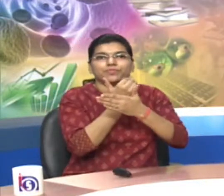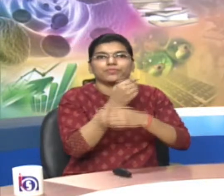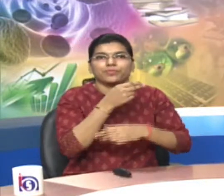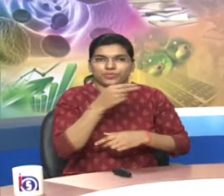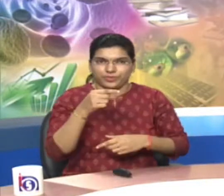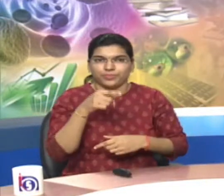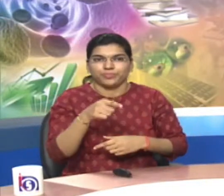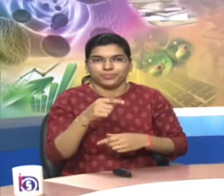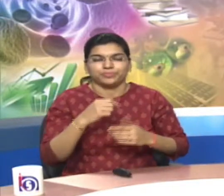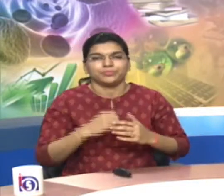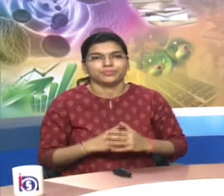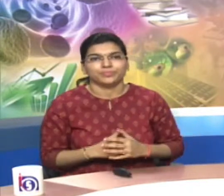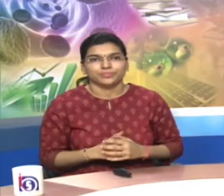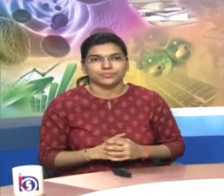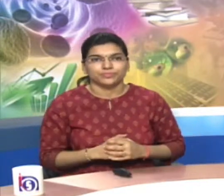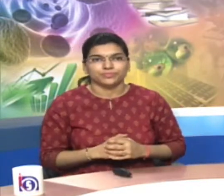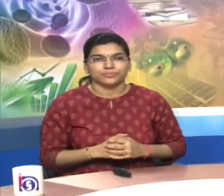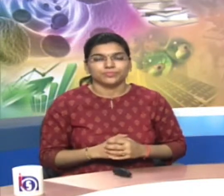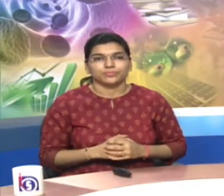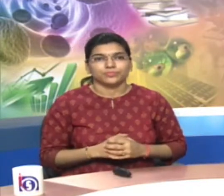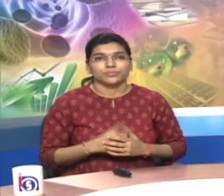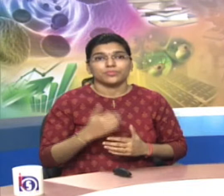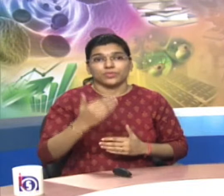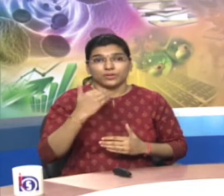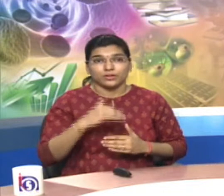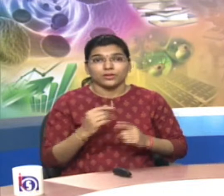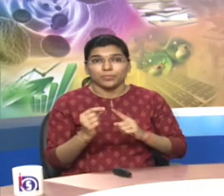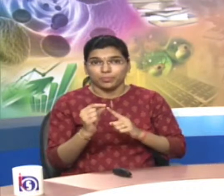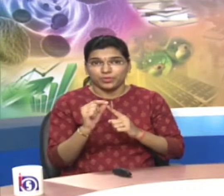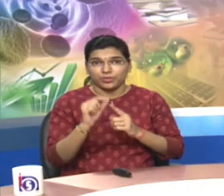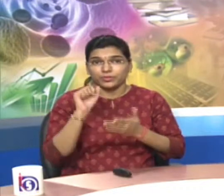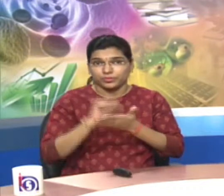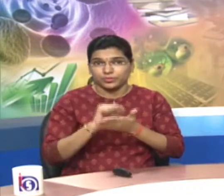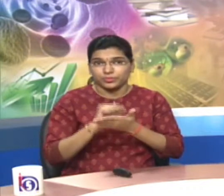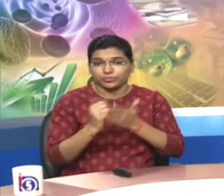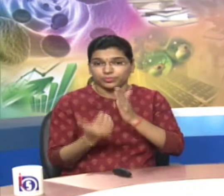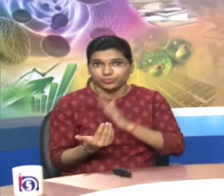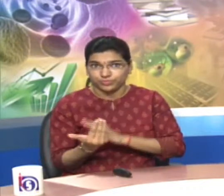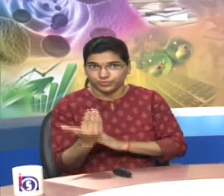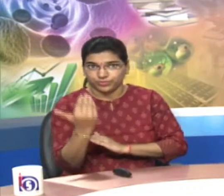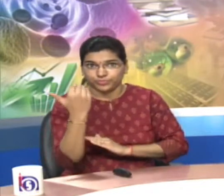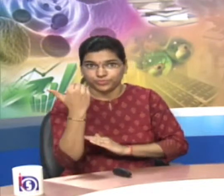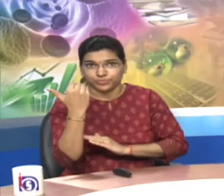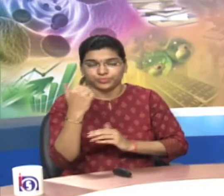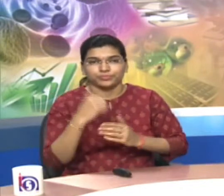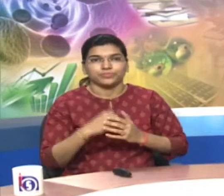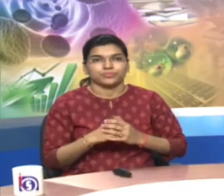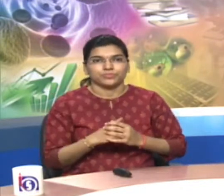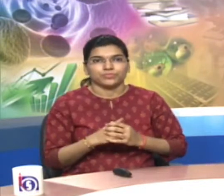Z. And next is Control plus S, that is used for saving our